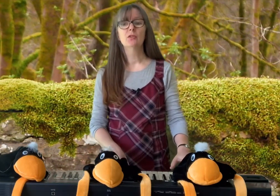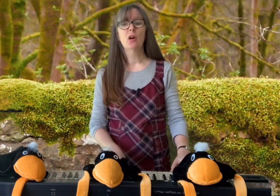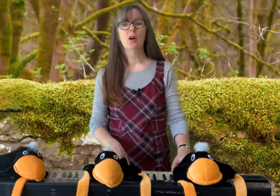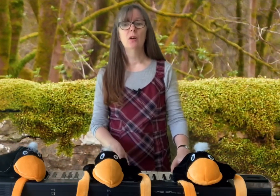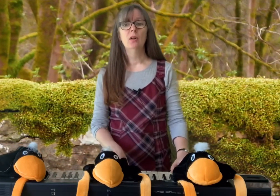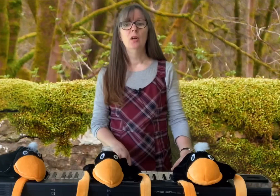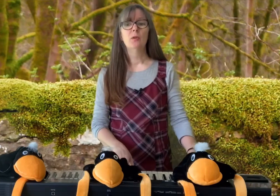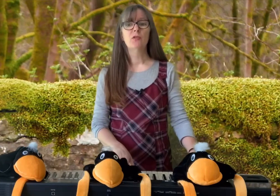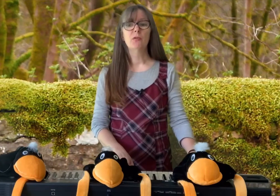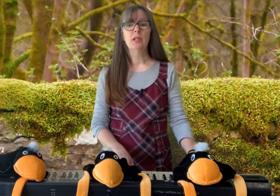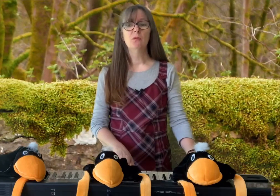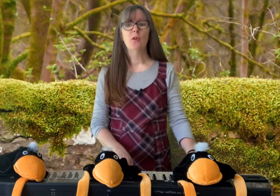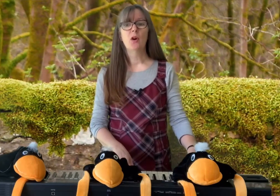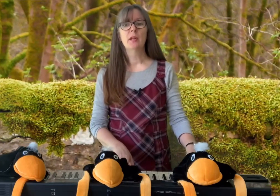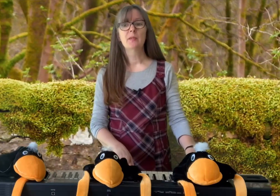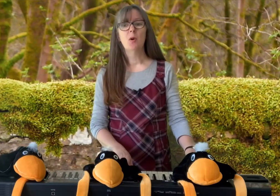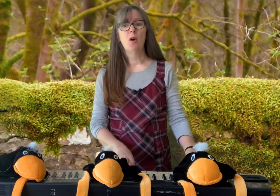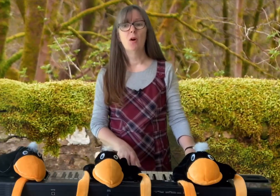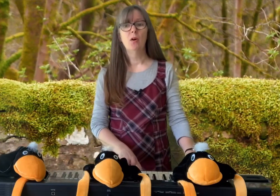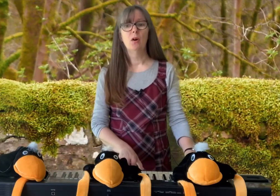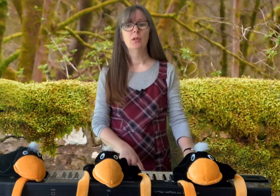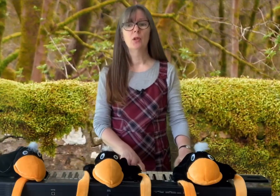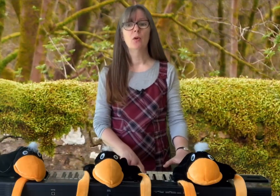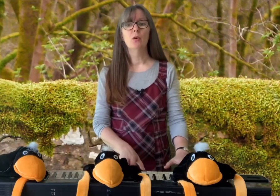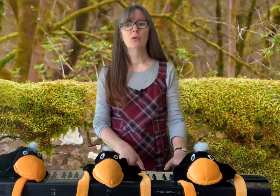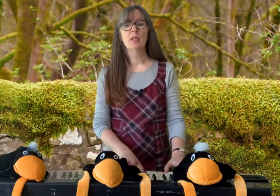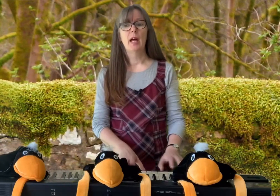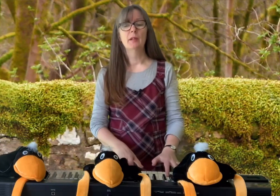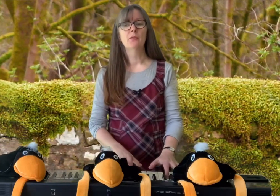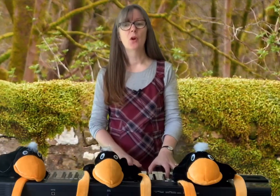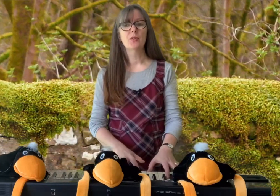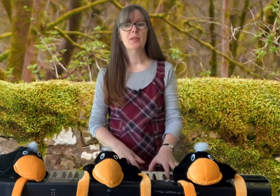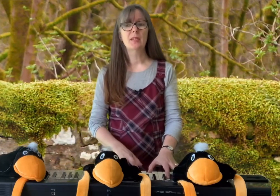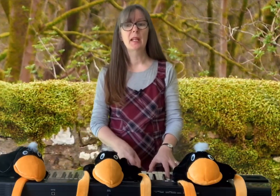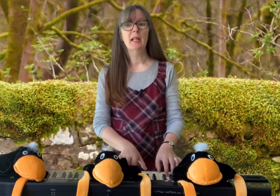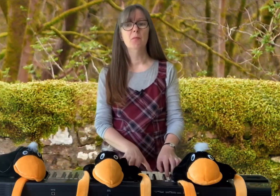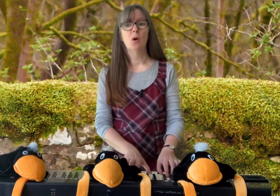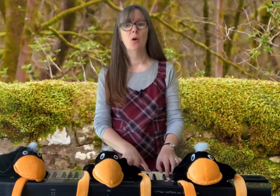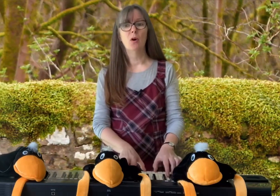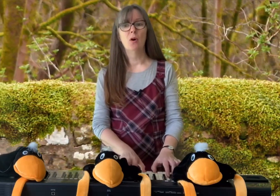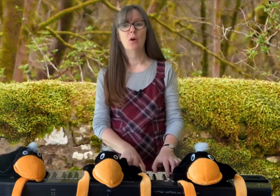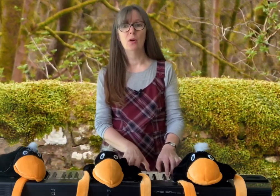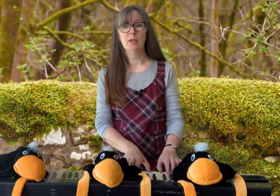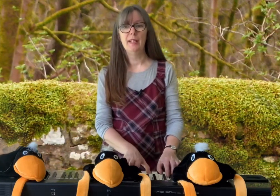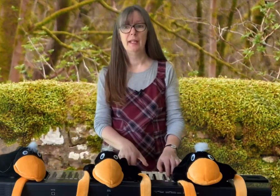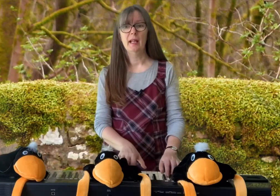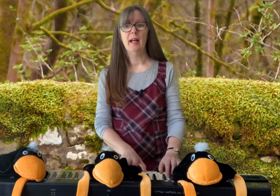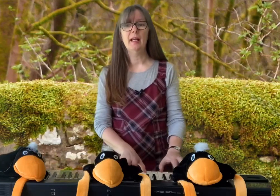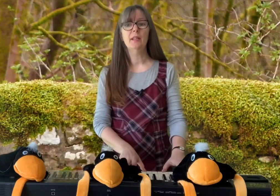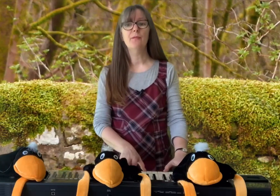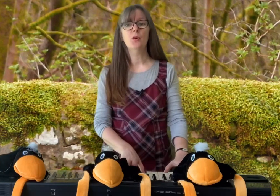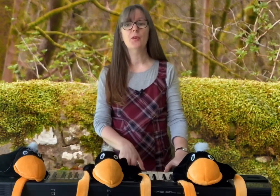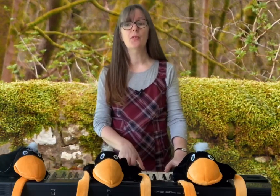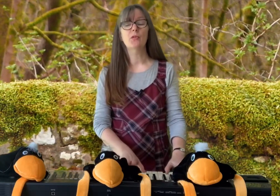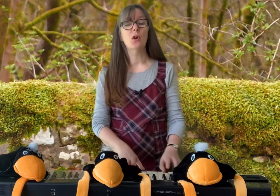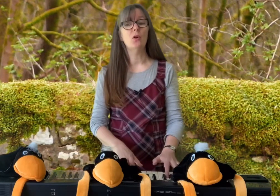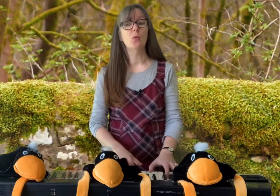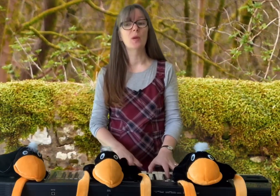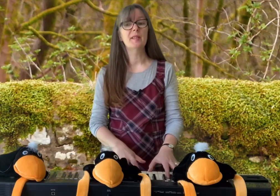crow was greeting for its maw on a cold and frosty morning. And the fourth crow, was he